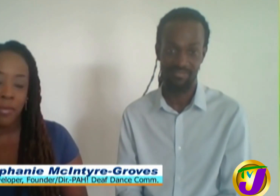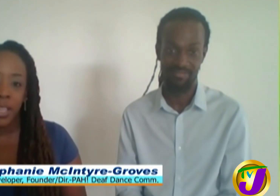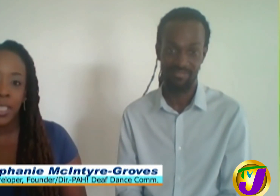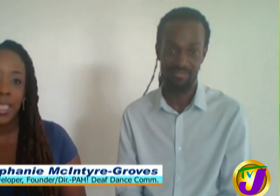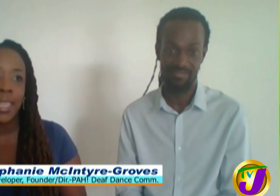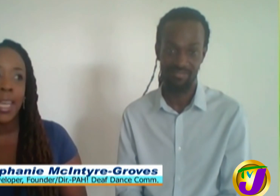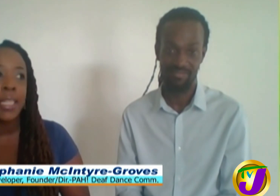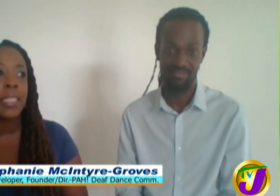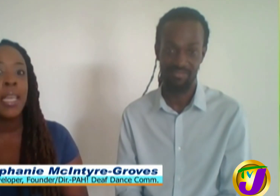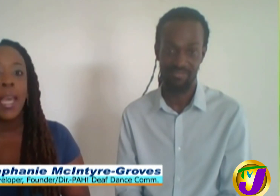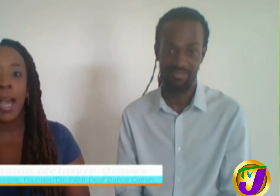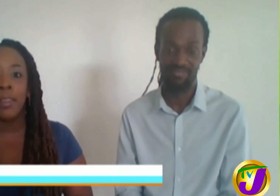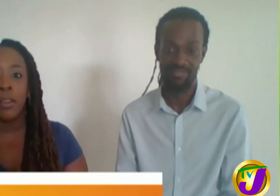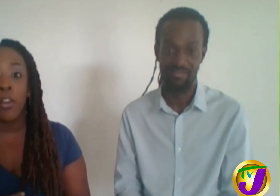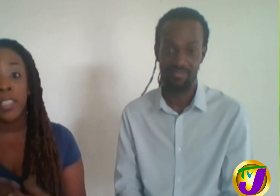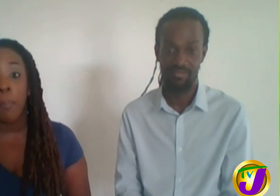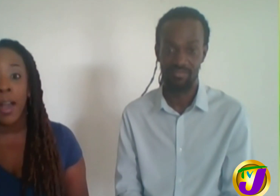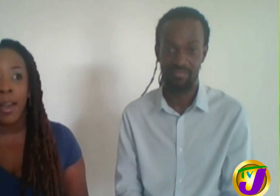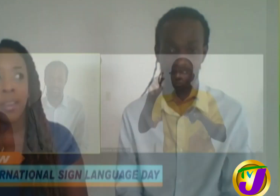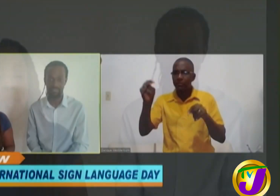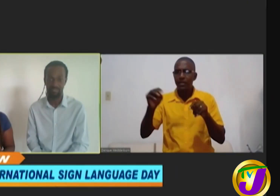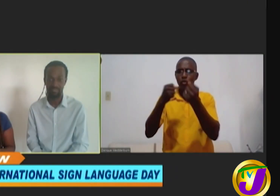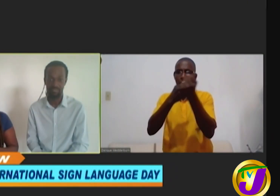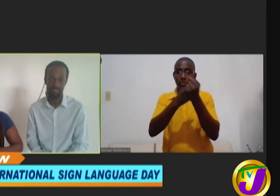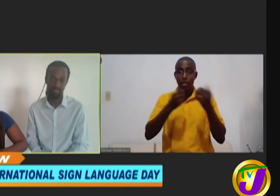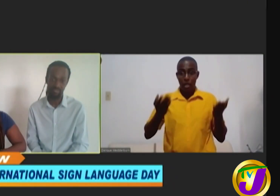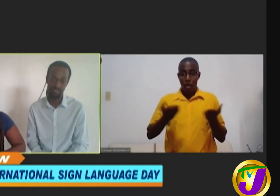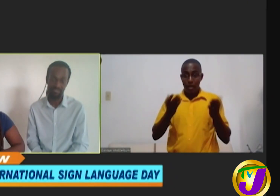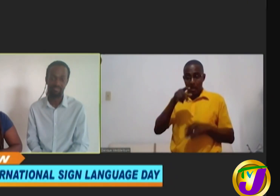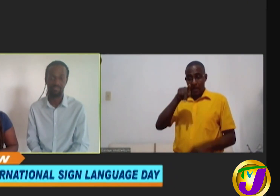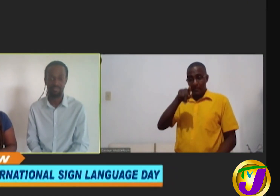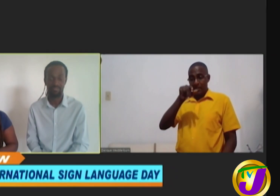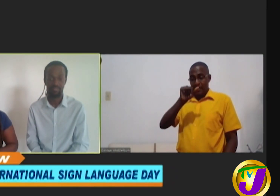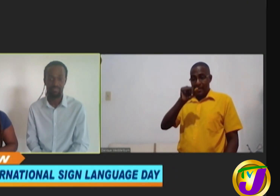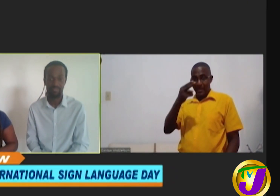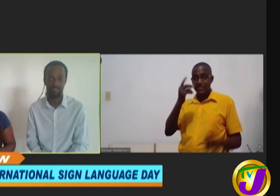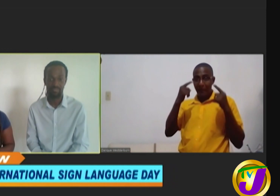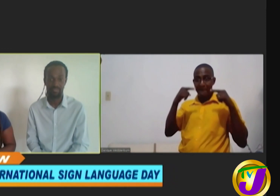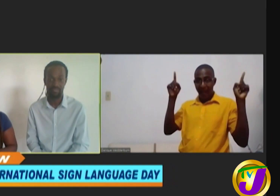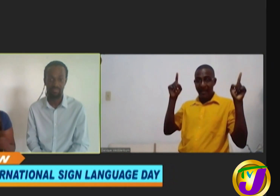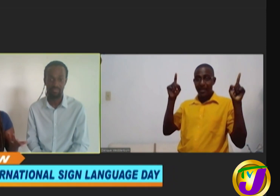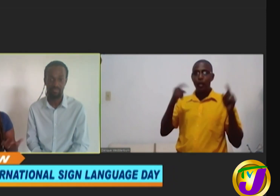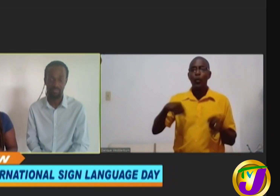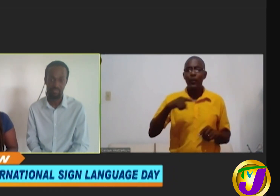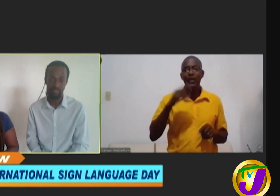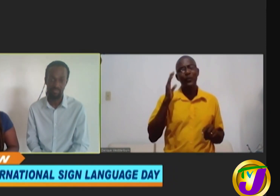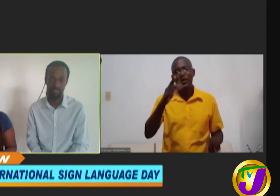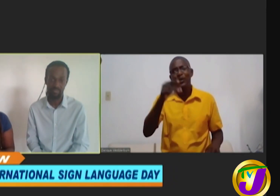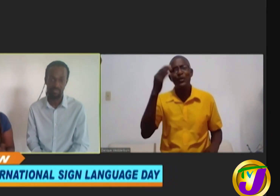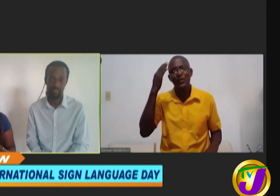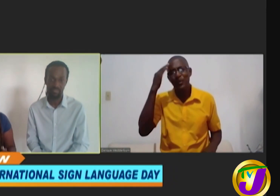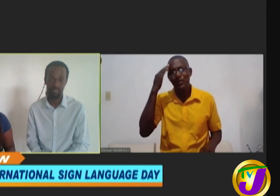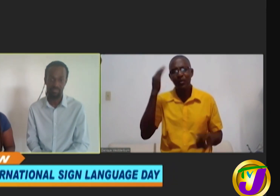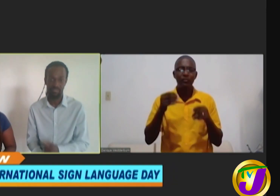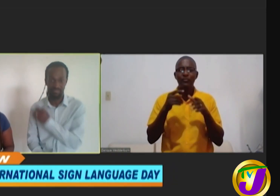you'll definitely see that. And us at PAH, P-A-H, PAH, we will be, just short messages just